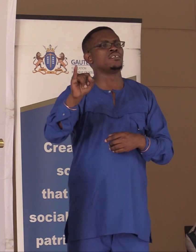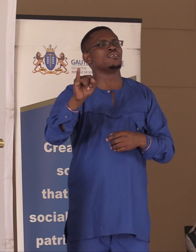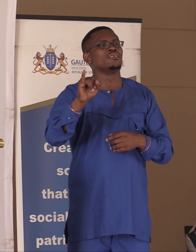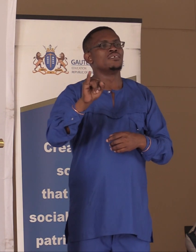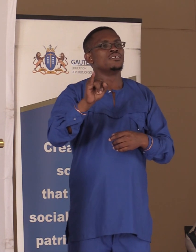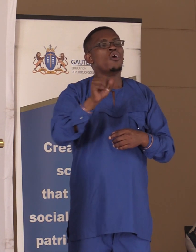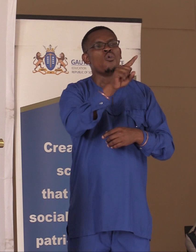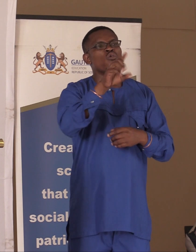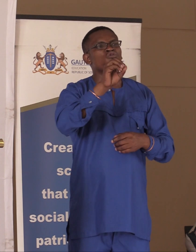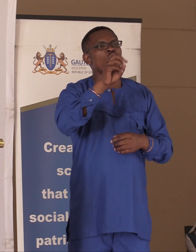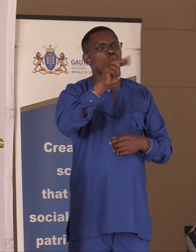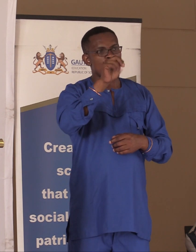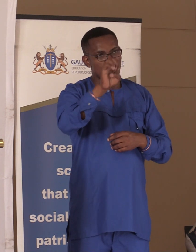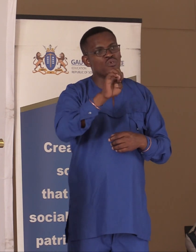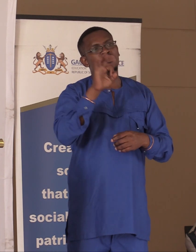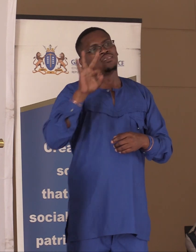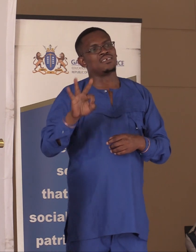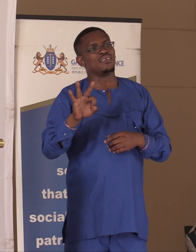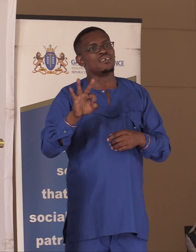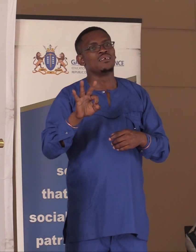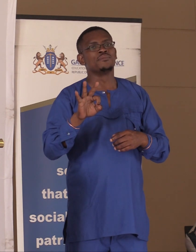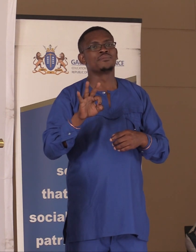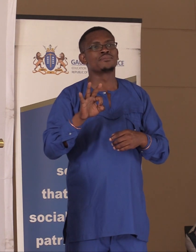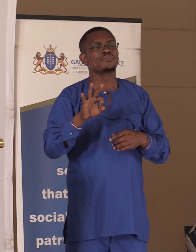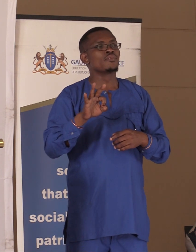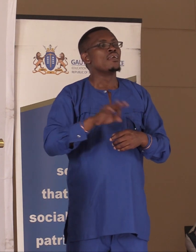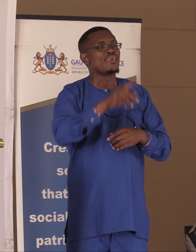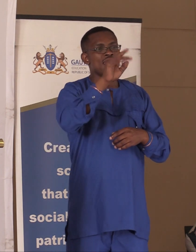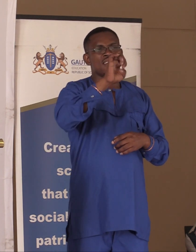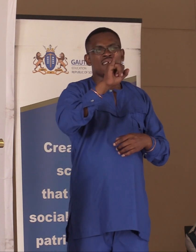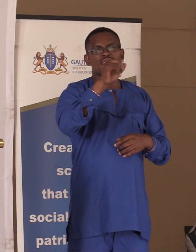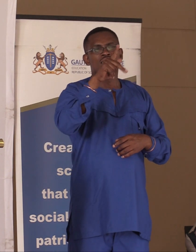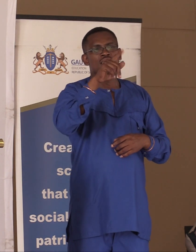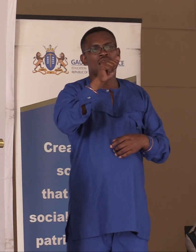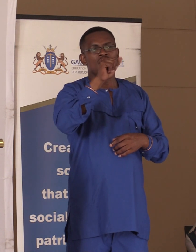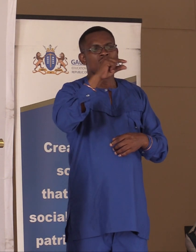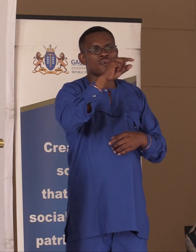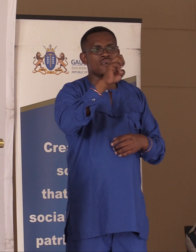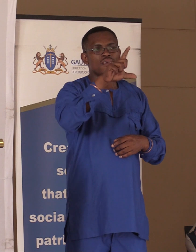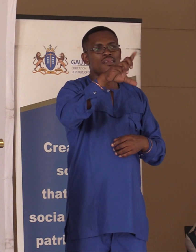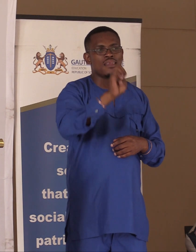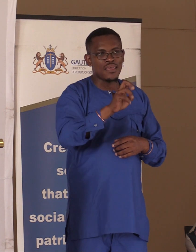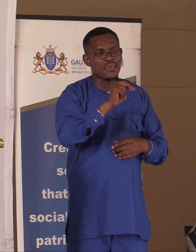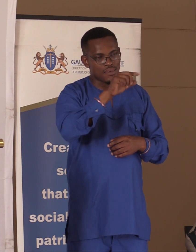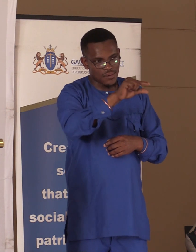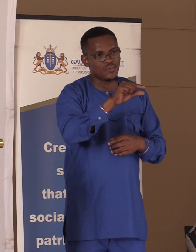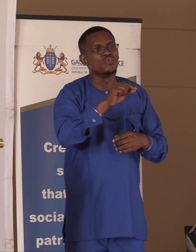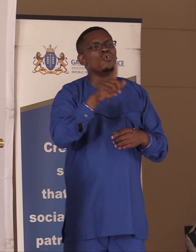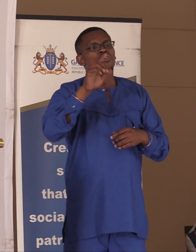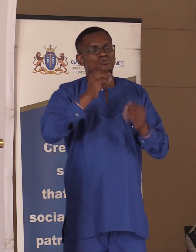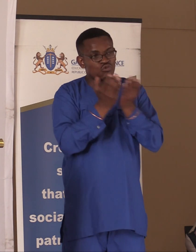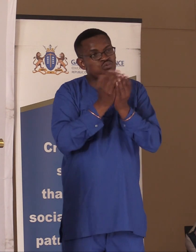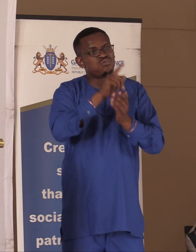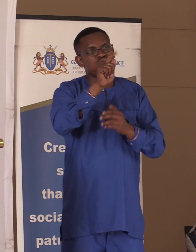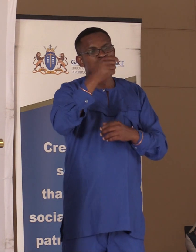OD in Zone 3. It changed the name now. It's no longer OD. I went to Ikageleng in Zone 2, Tsela Tsweu, Thutotebe, OD. And then I